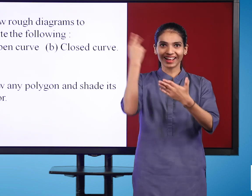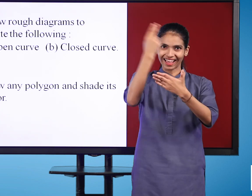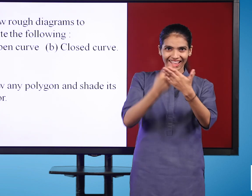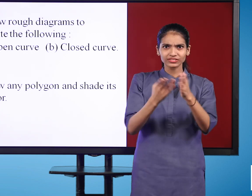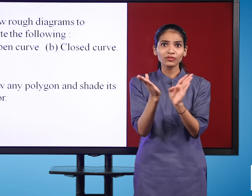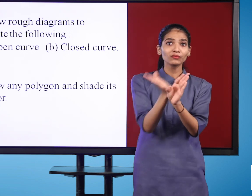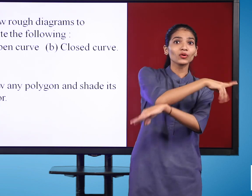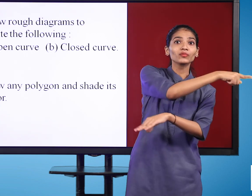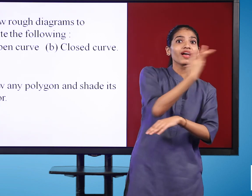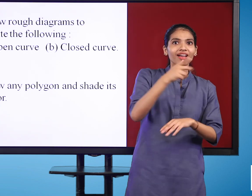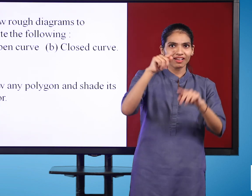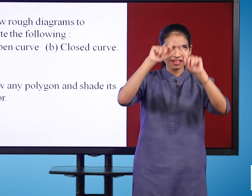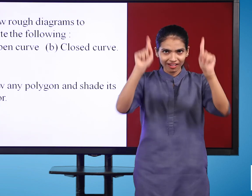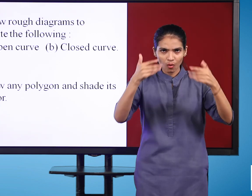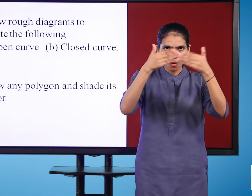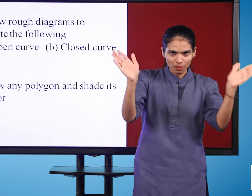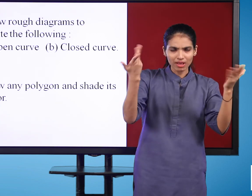Draw rough diagrams to illustrate the following: